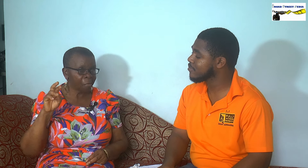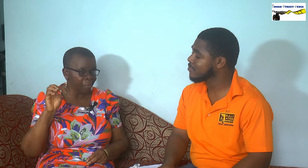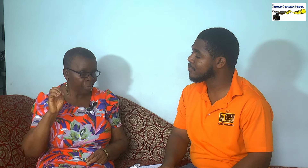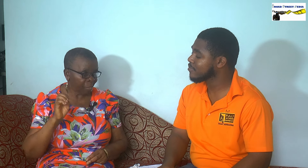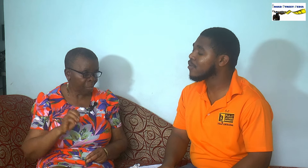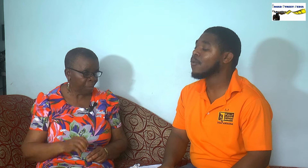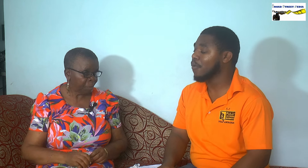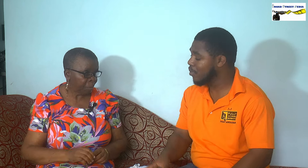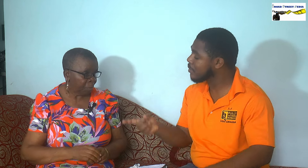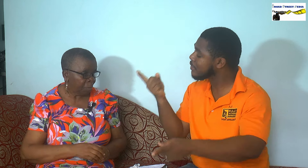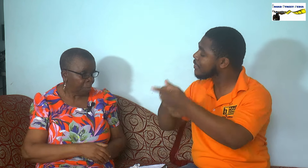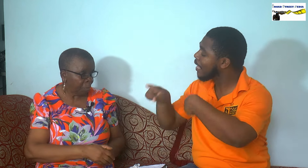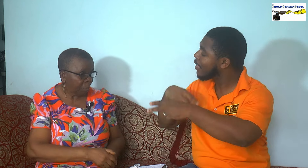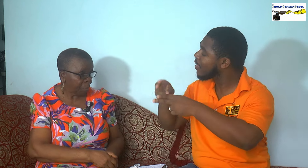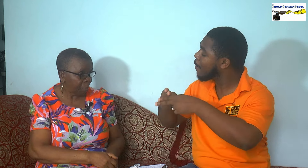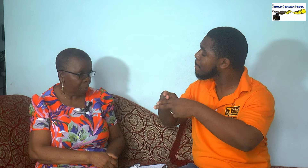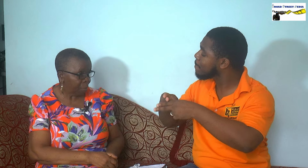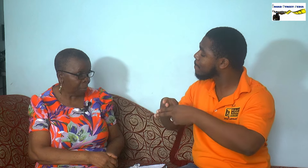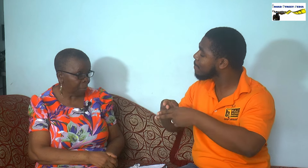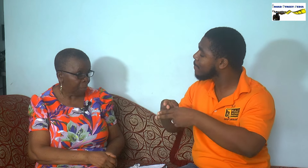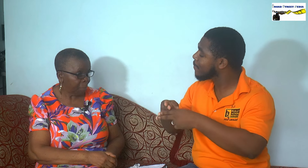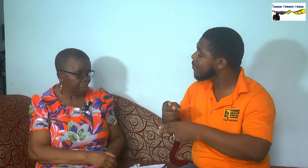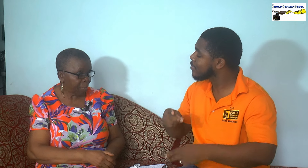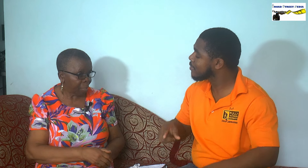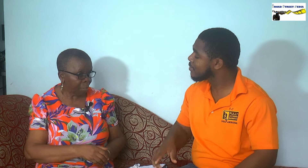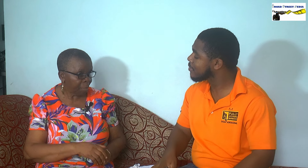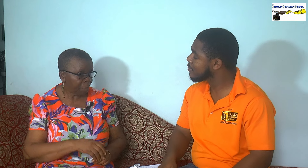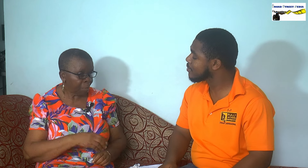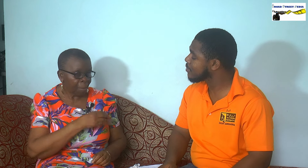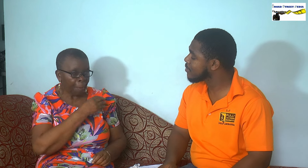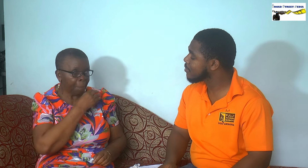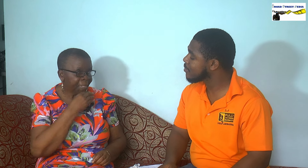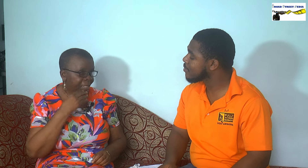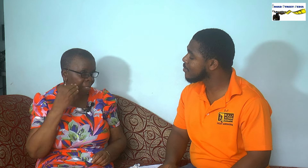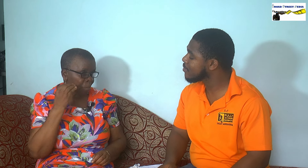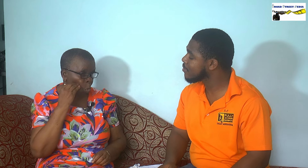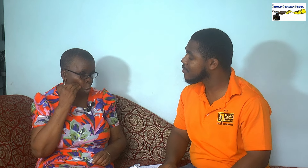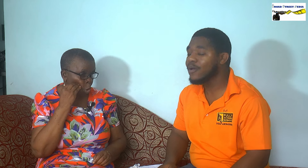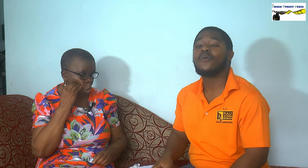M-O-O-R-E. And what's your sign name? My sign name, Mrs. Moore.